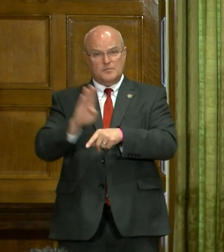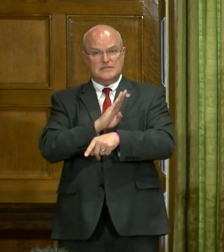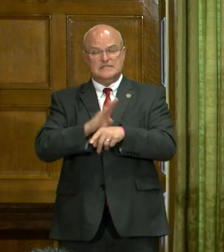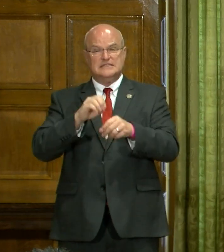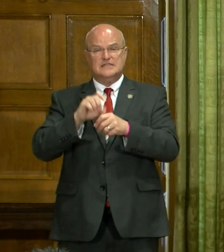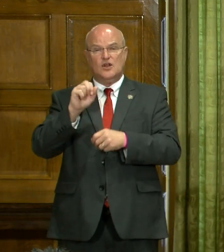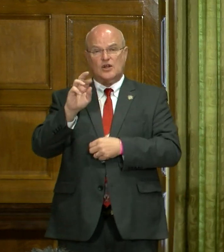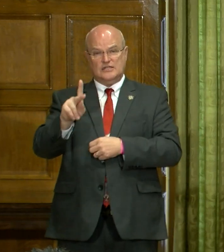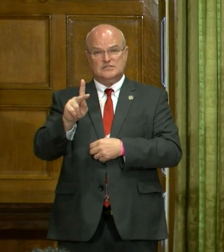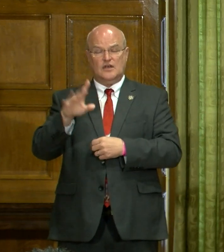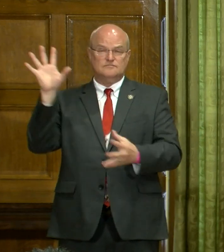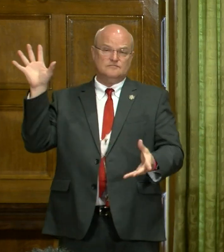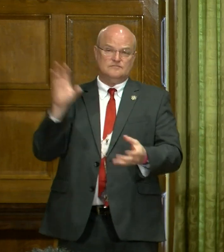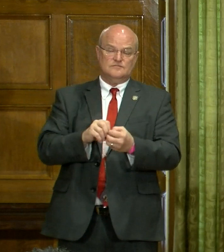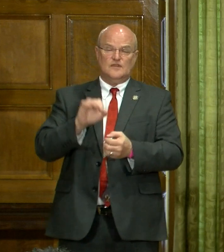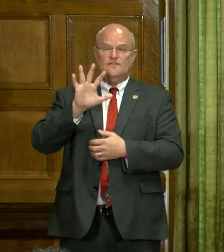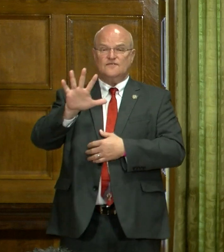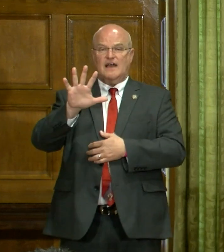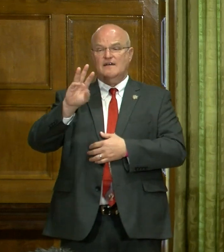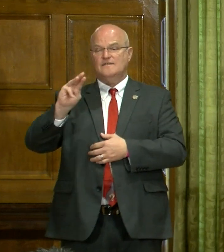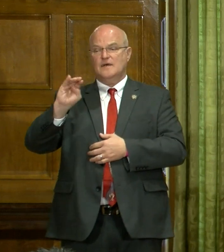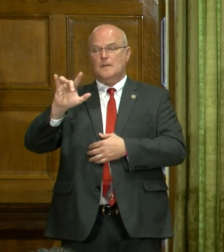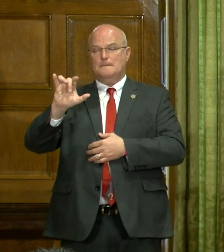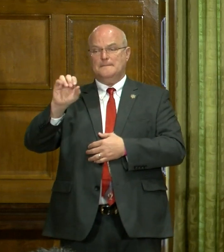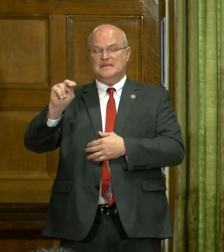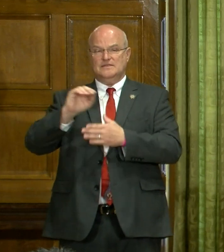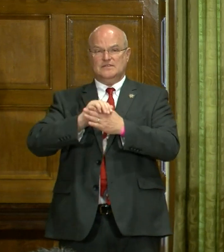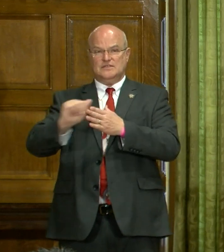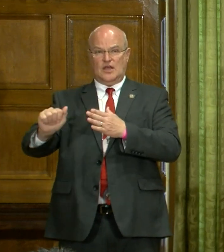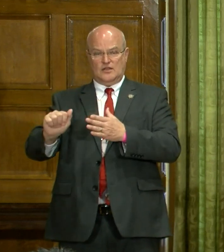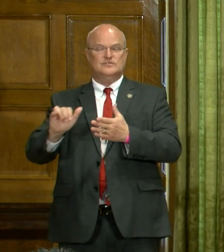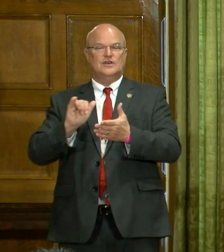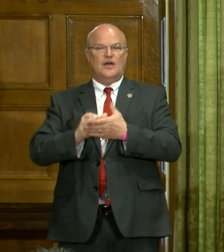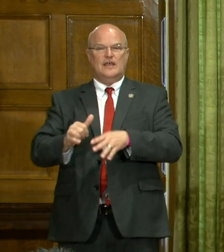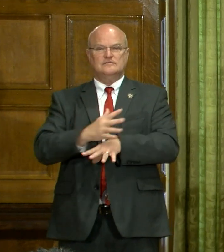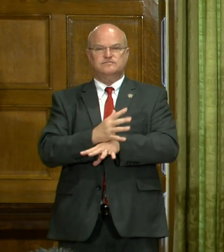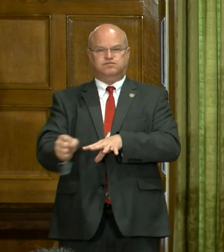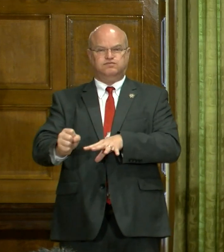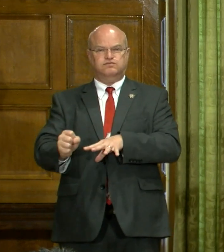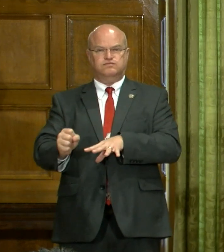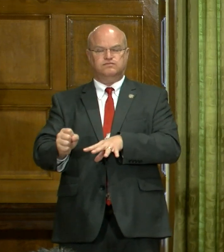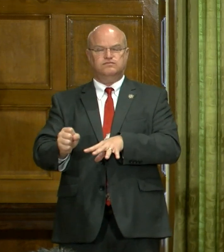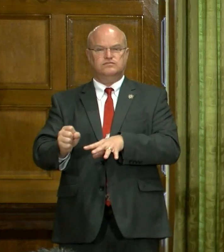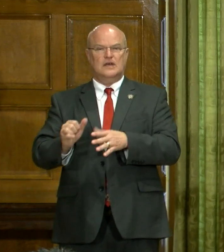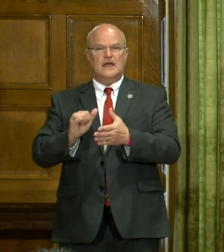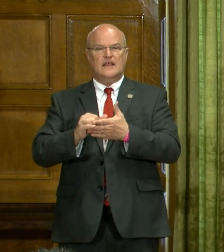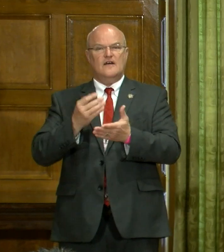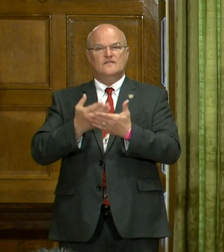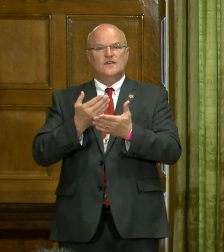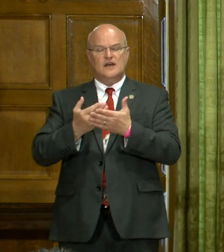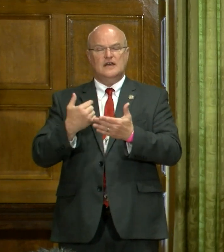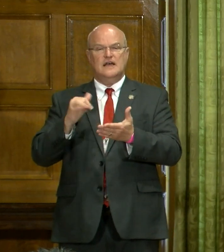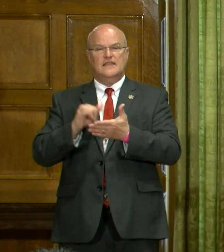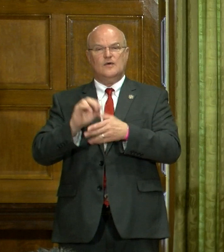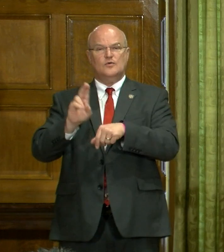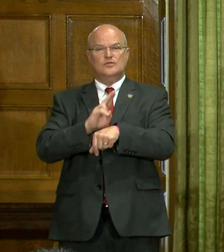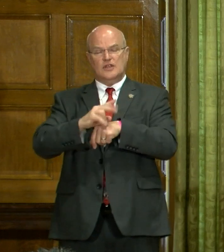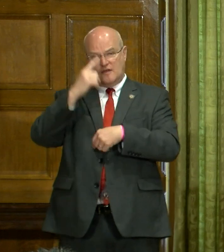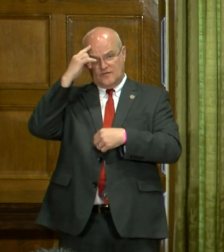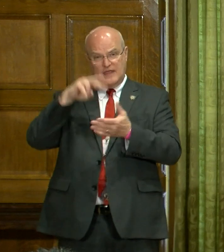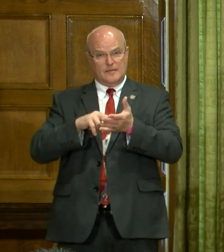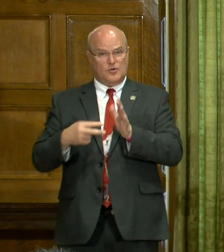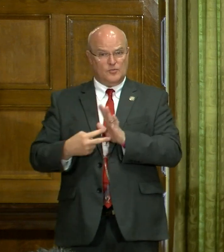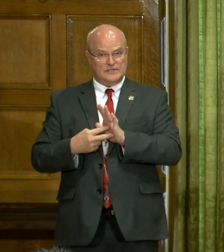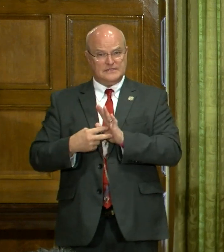Arkansas that totals $5 million. That exhausts the amount of the funds that were utilized for